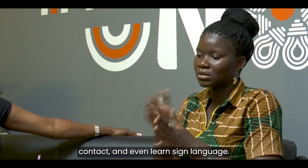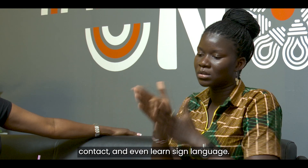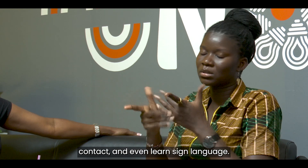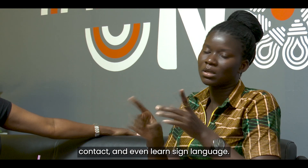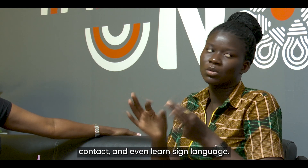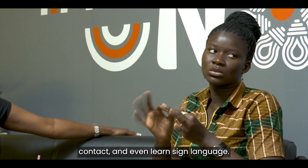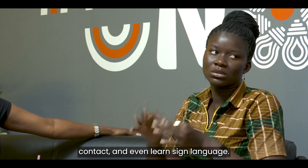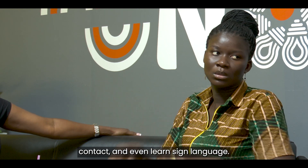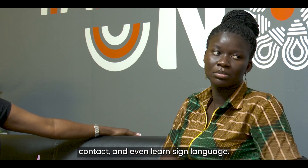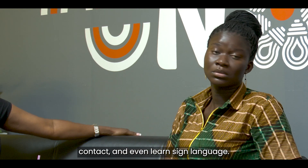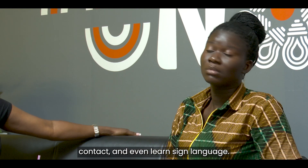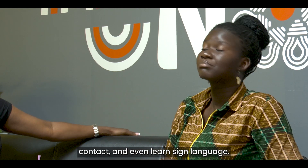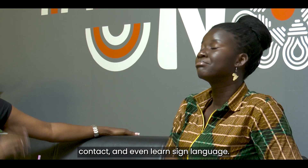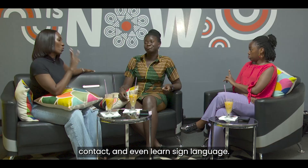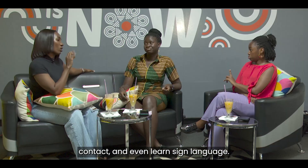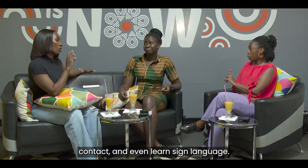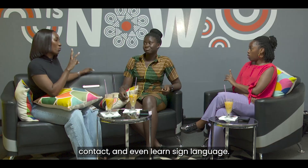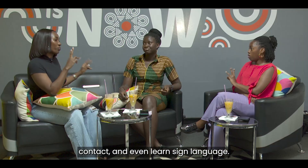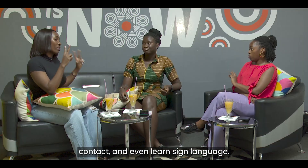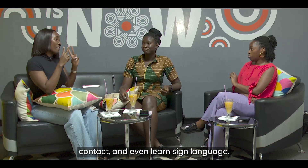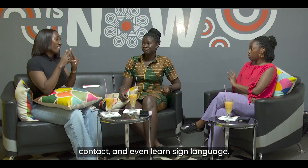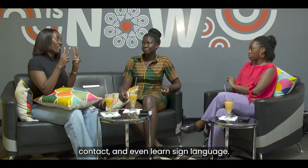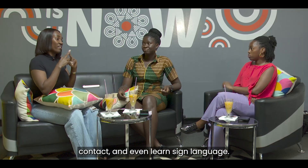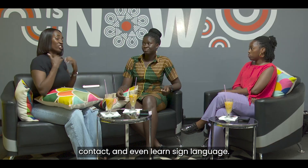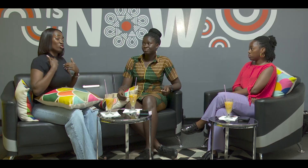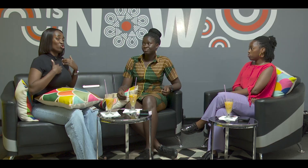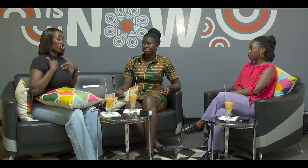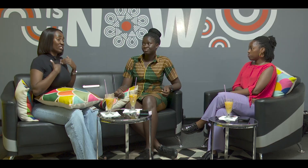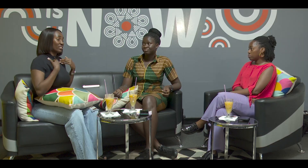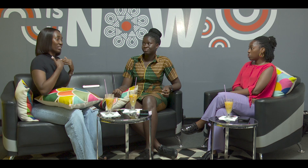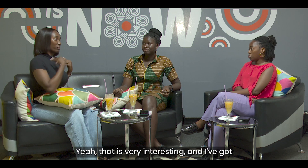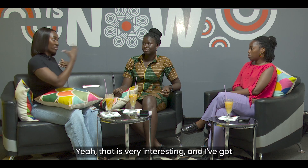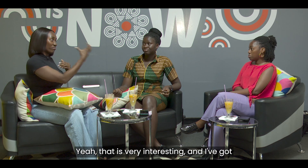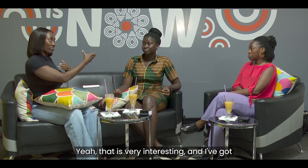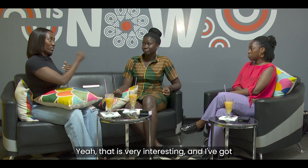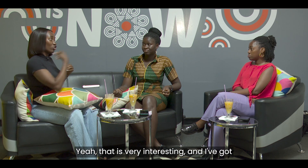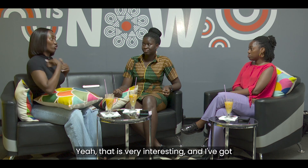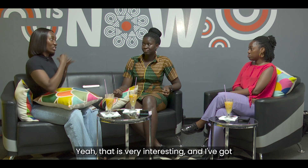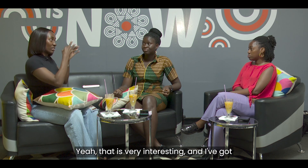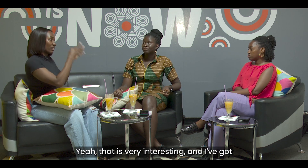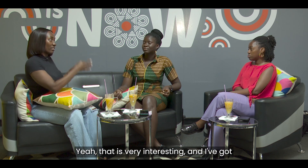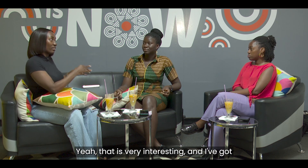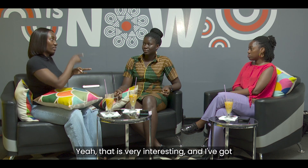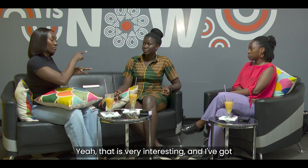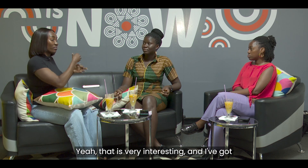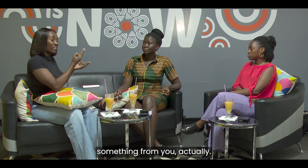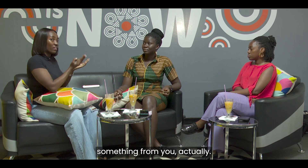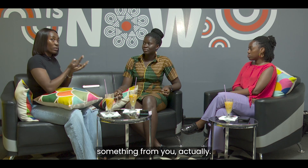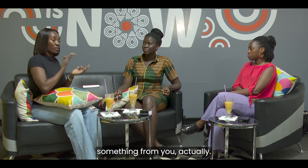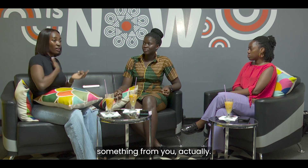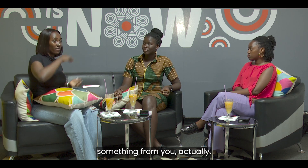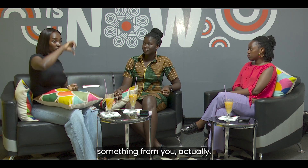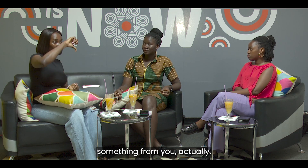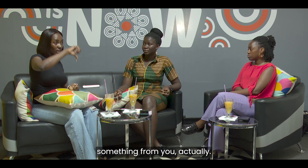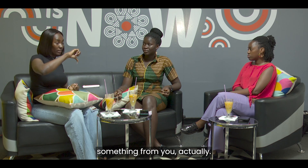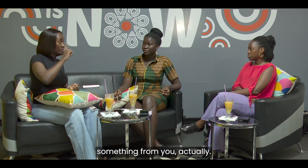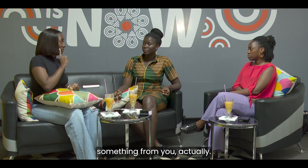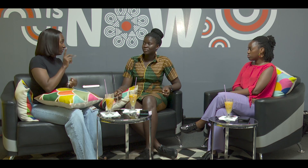contact, and even learning sign language. Yeah, that is very interesting, and I've got something from you actually.